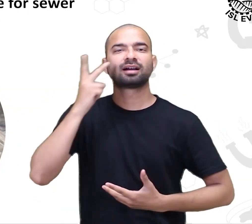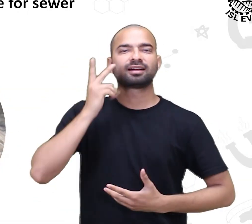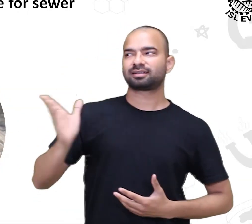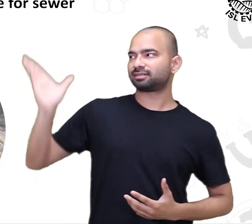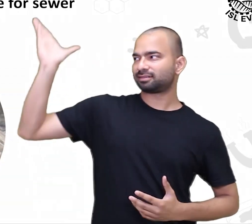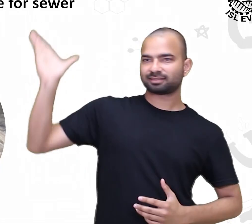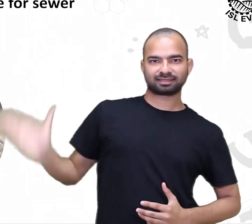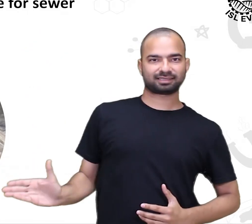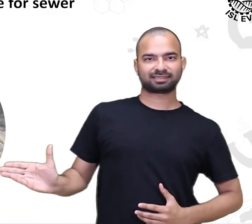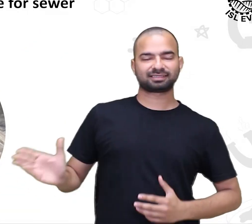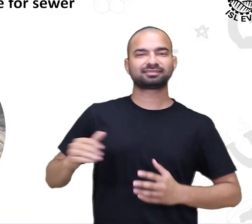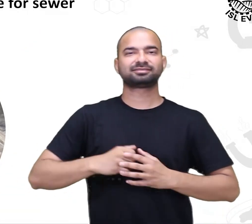cities?